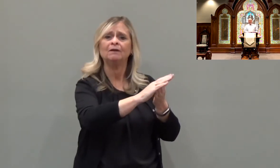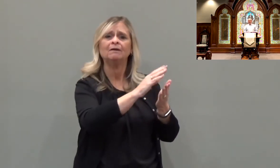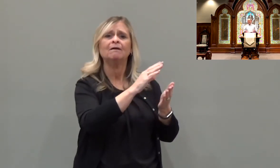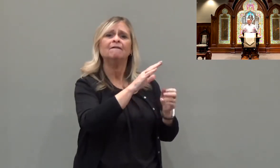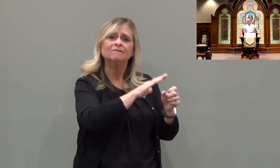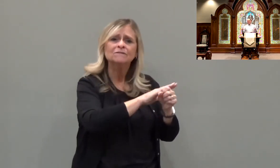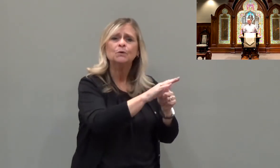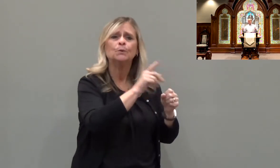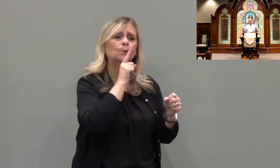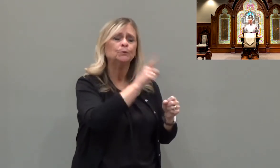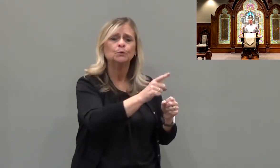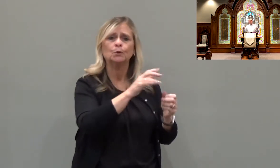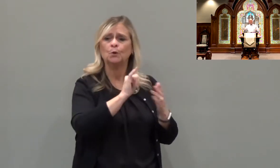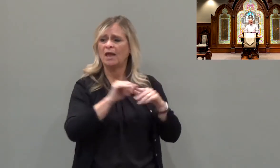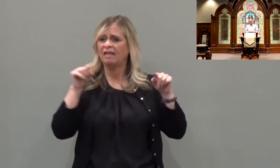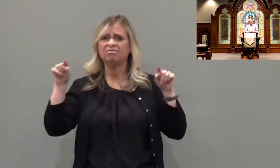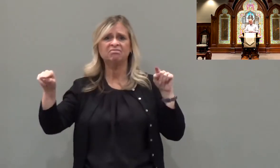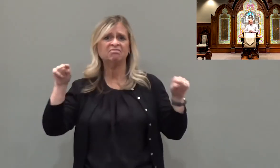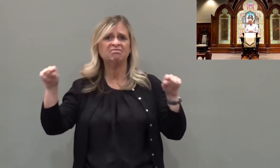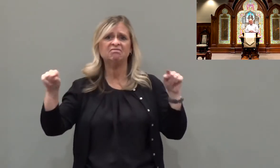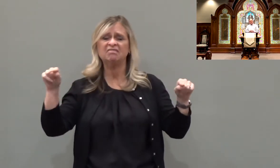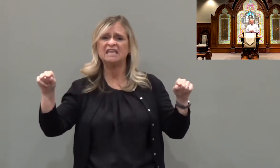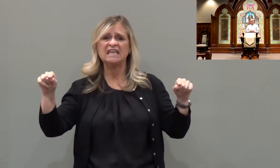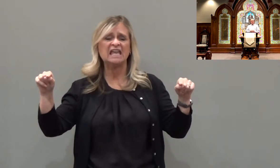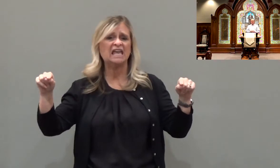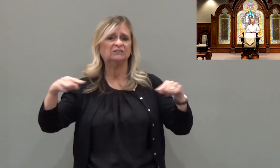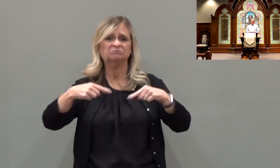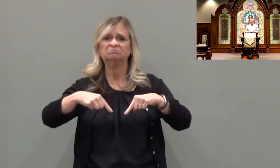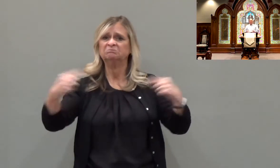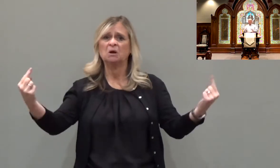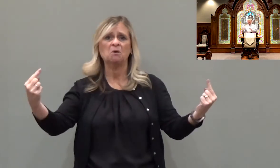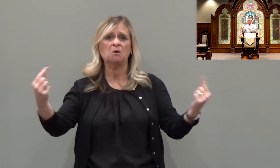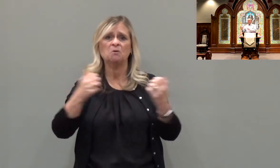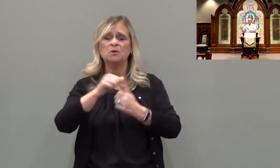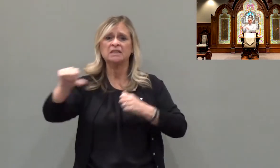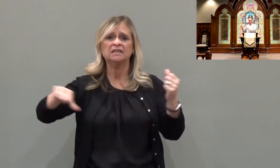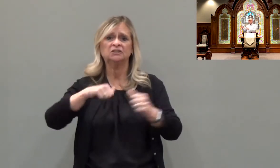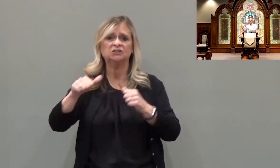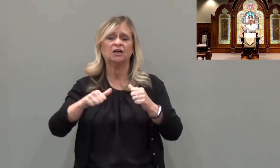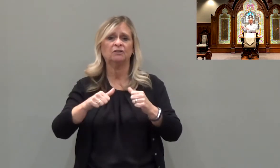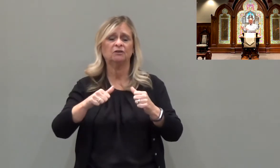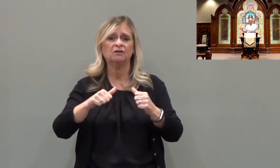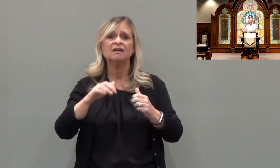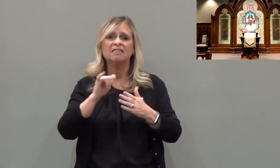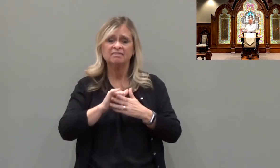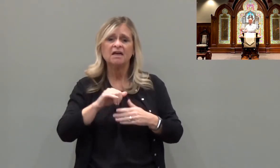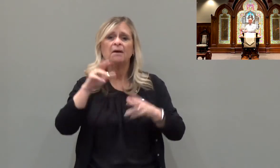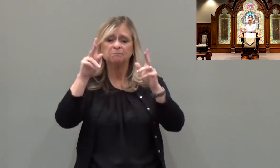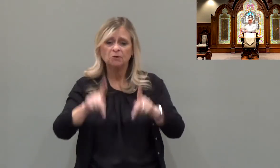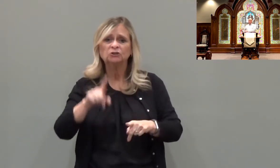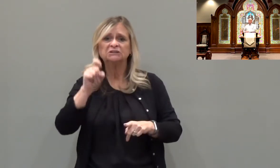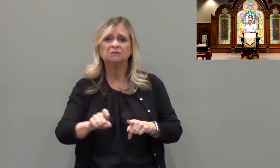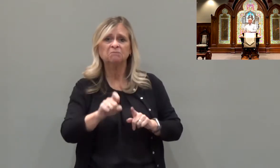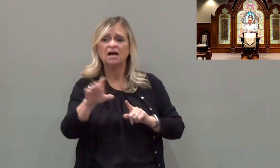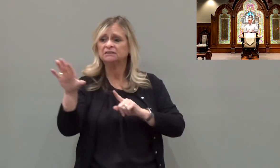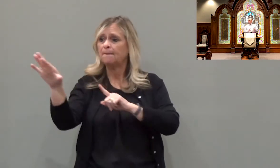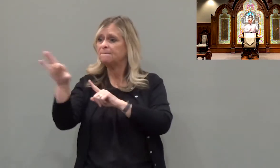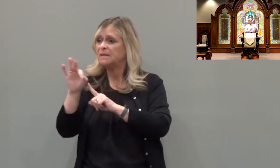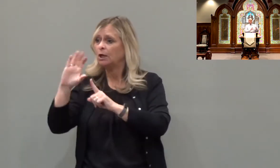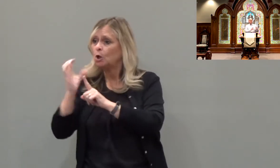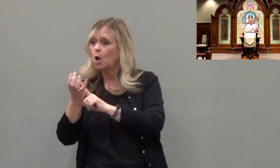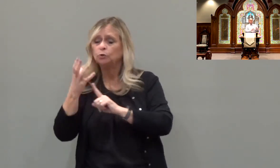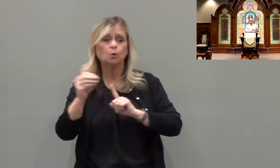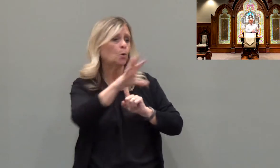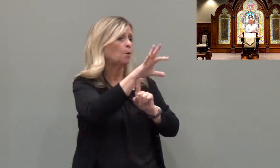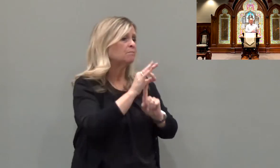true, and that these two are diametrically opposed to each other. One must choose culture, or one